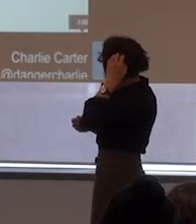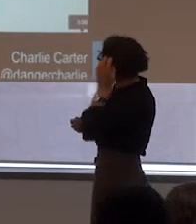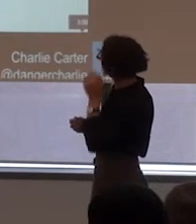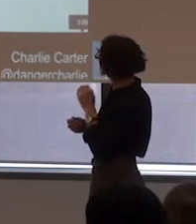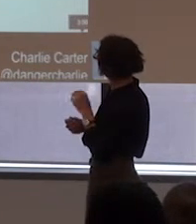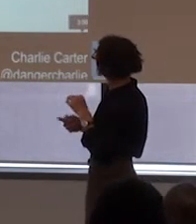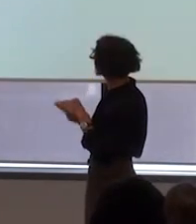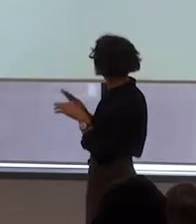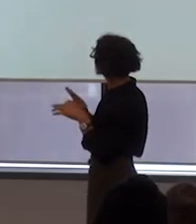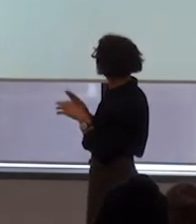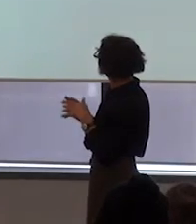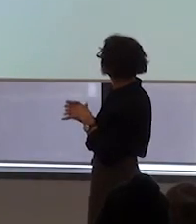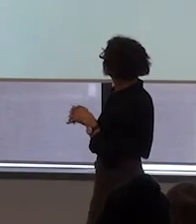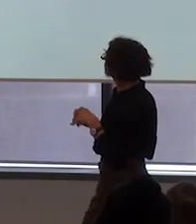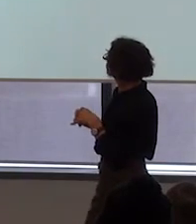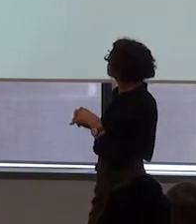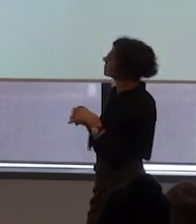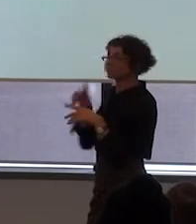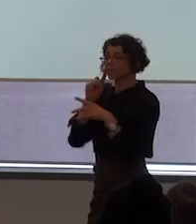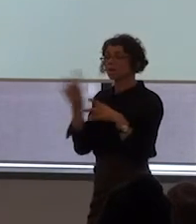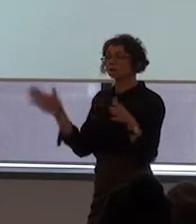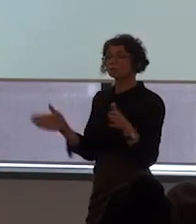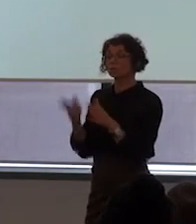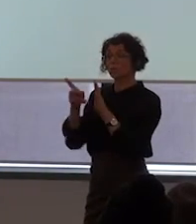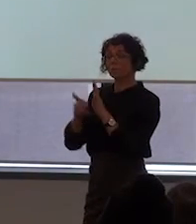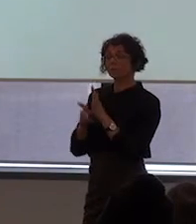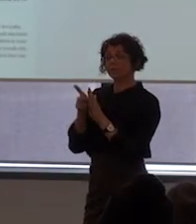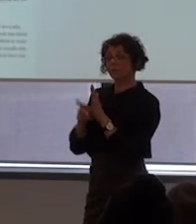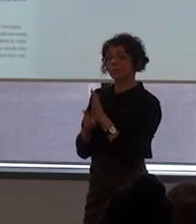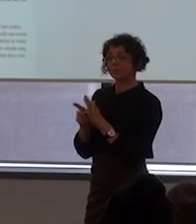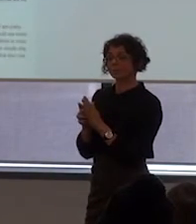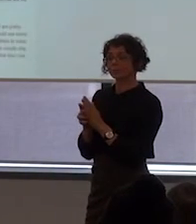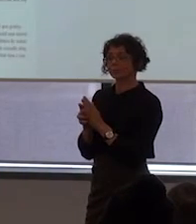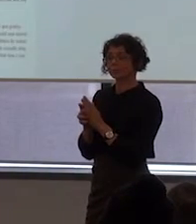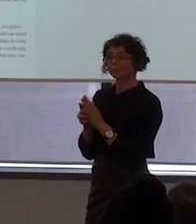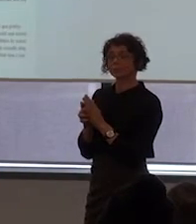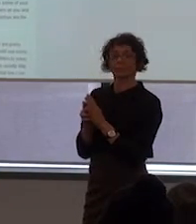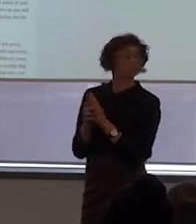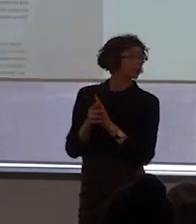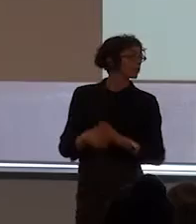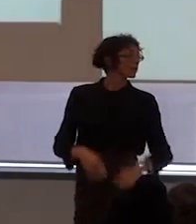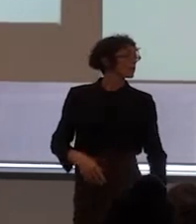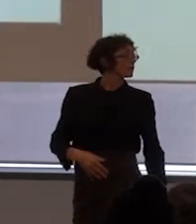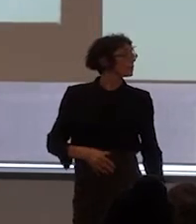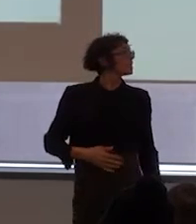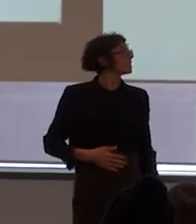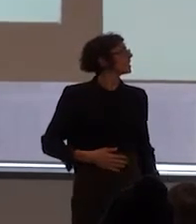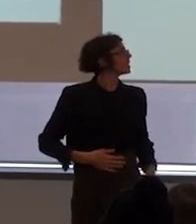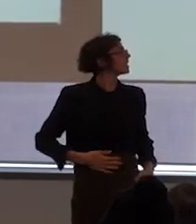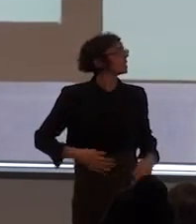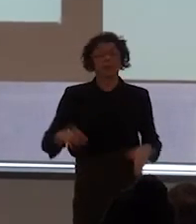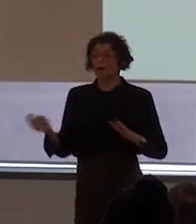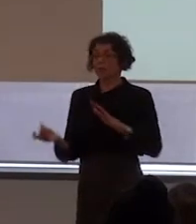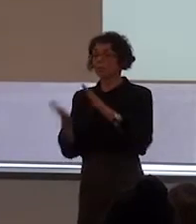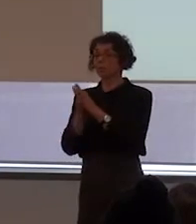if I may, I'm going to play you a short video, just very brief. I won't go into the whole thing. So I put this up on Google+,